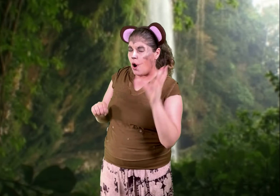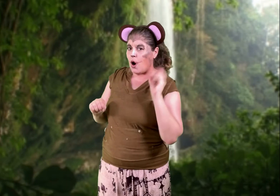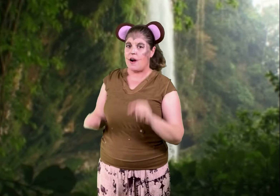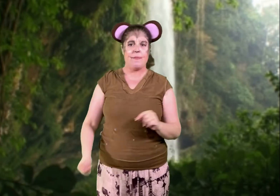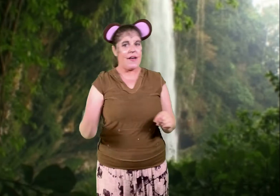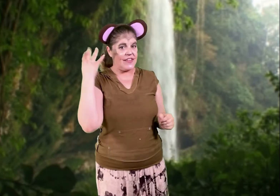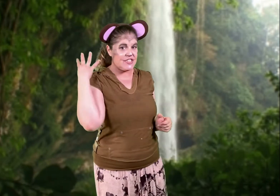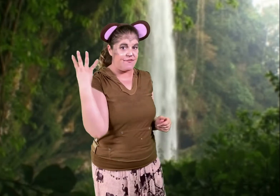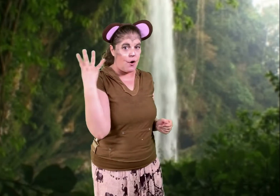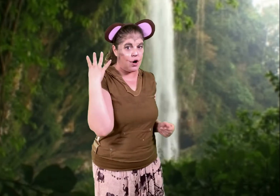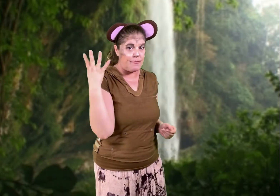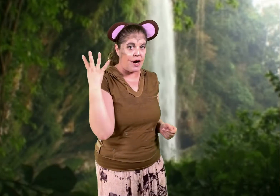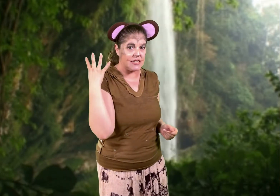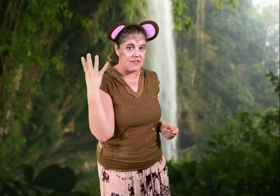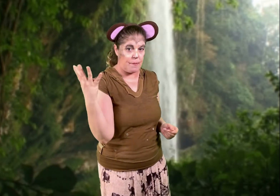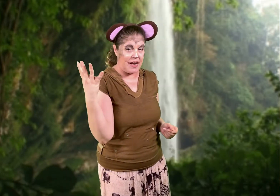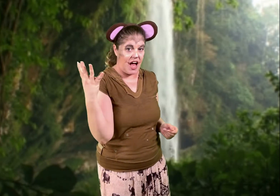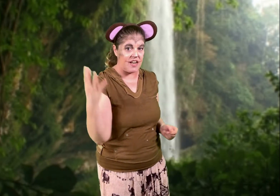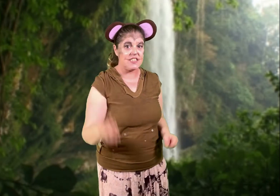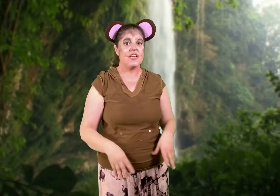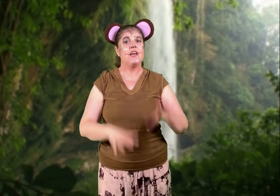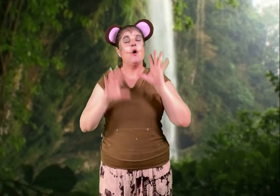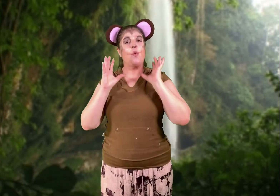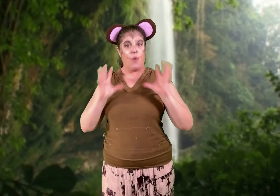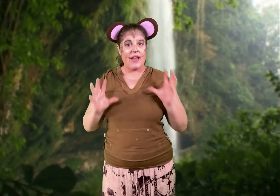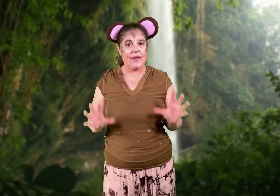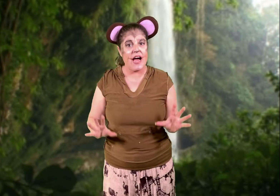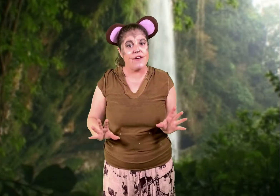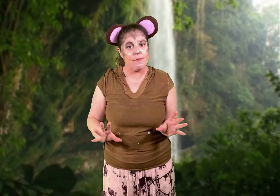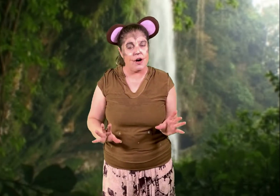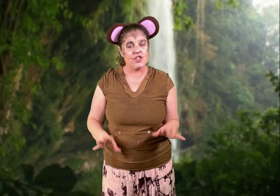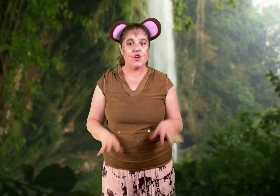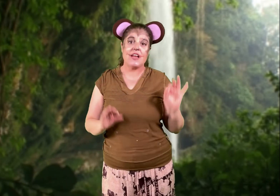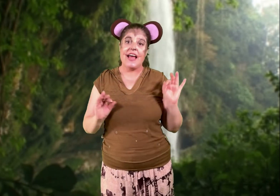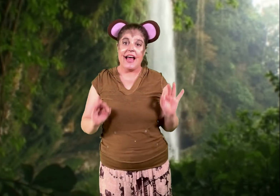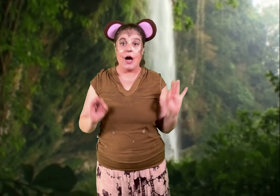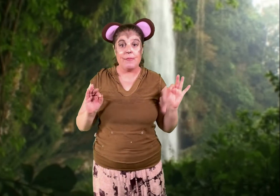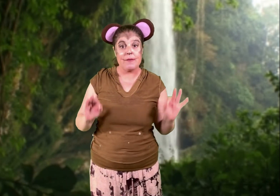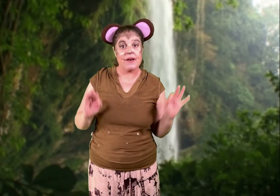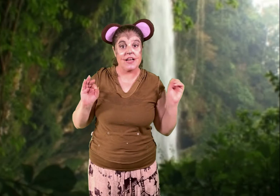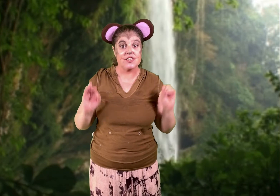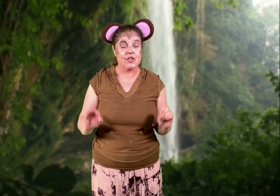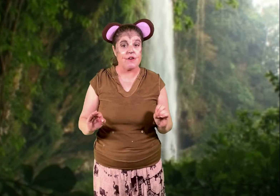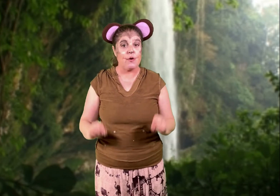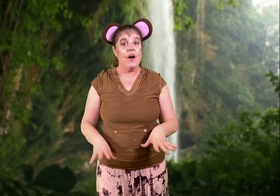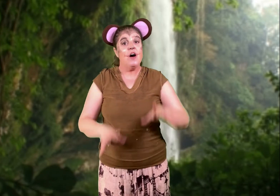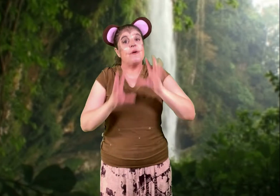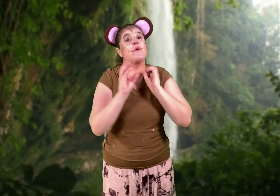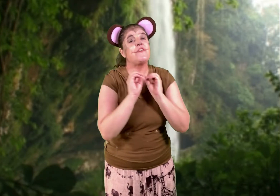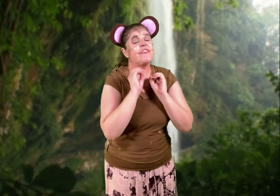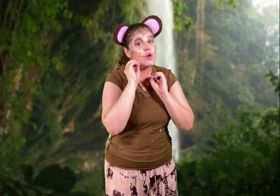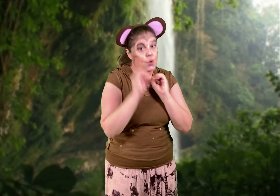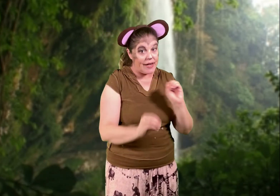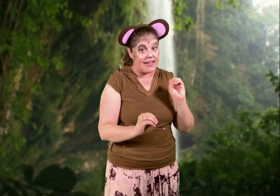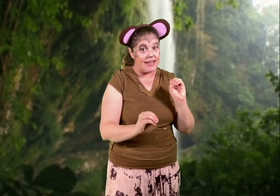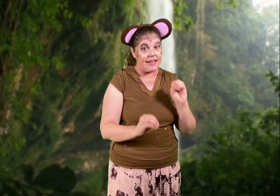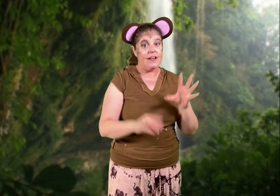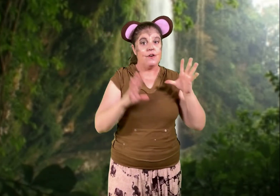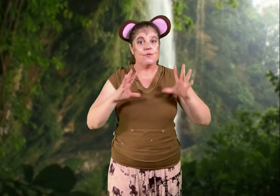more about these 4 parts of a plant when we have our module, Helping Plants to Grow. But we're very quickly,